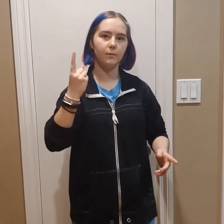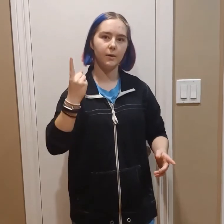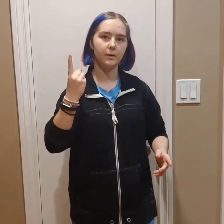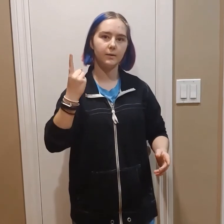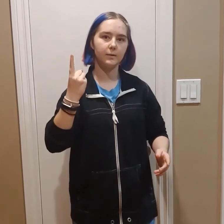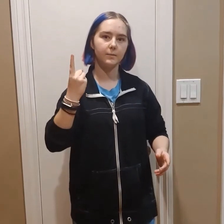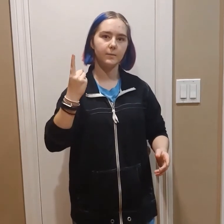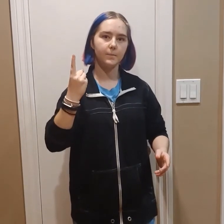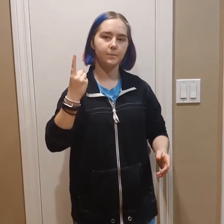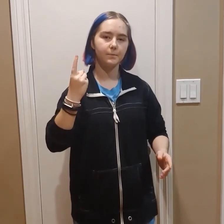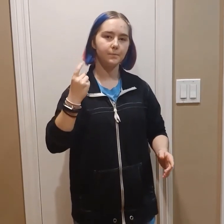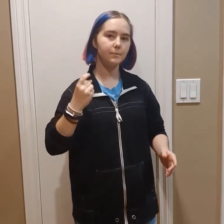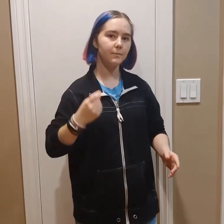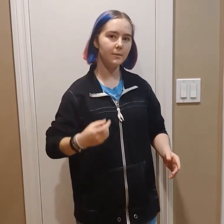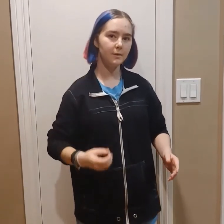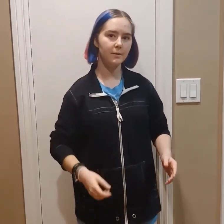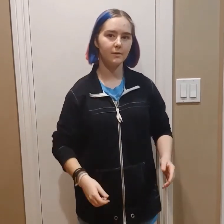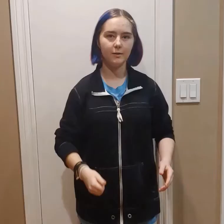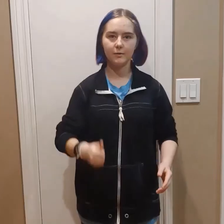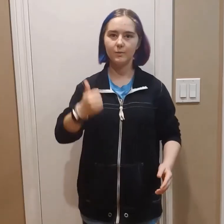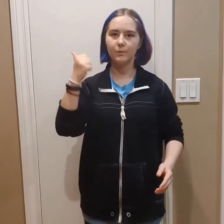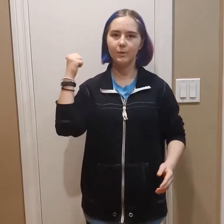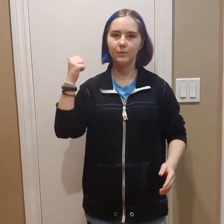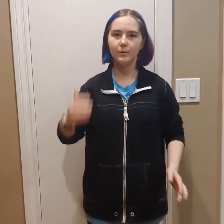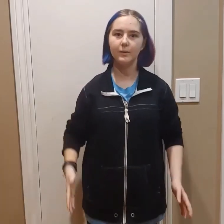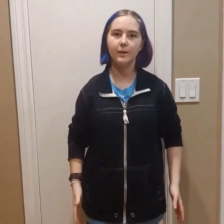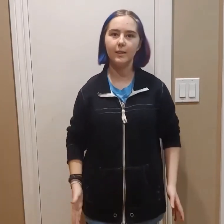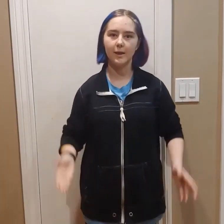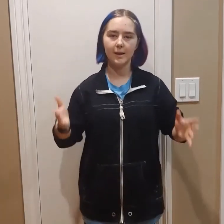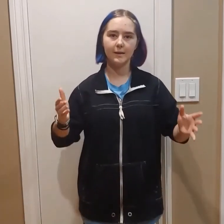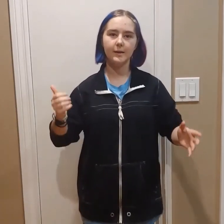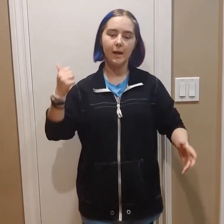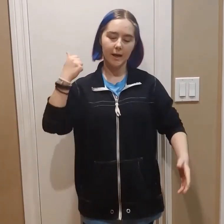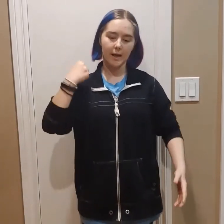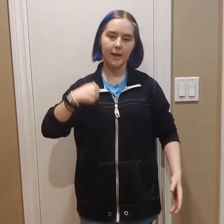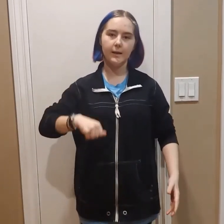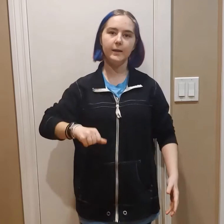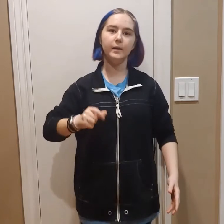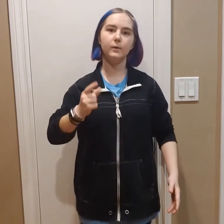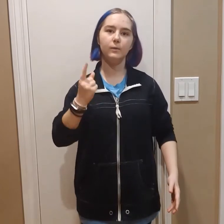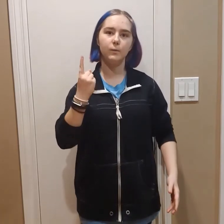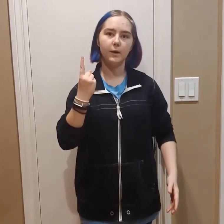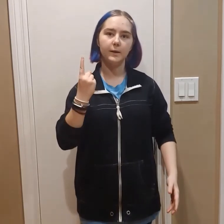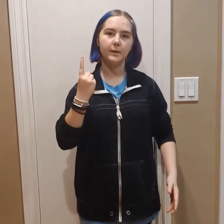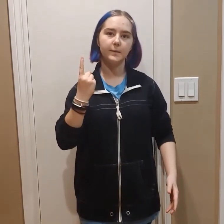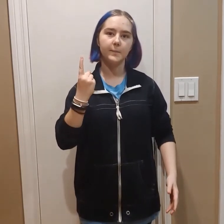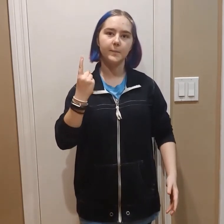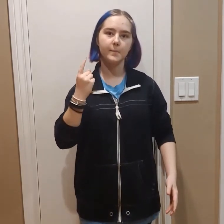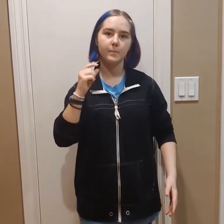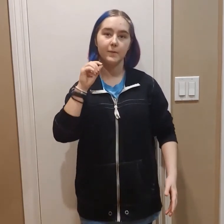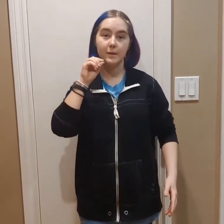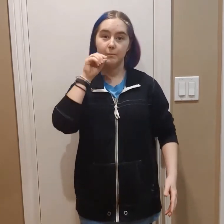anyone. So it's won't let anyone, and then